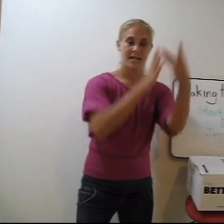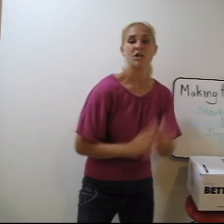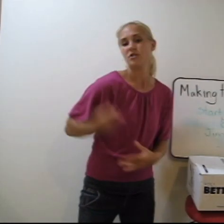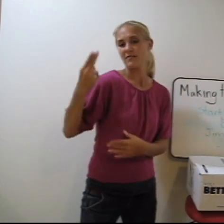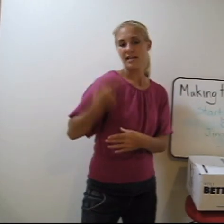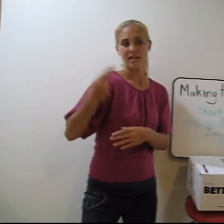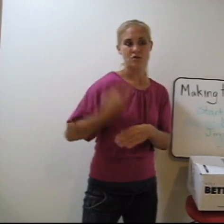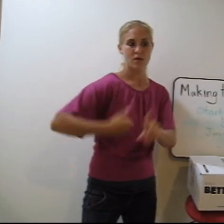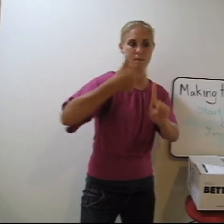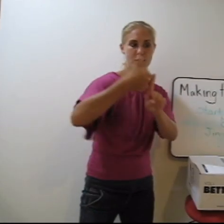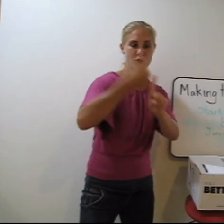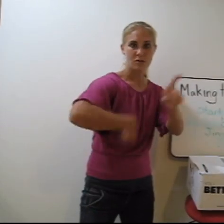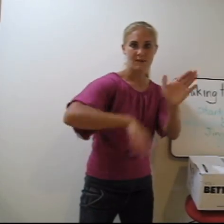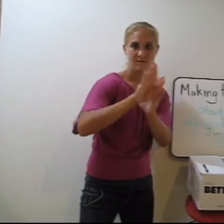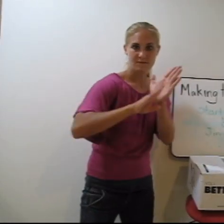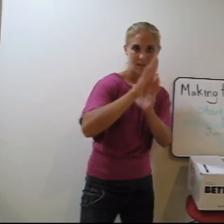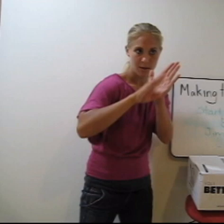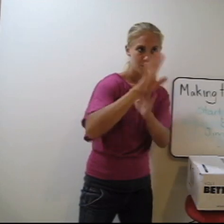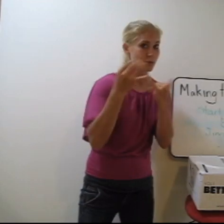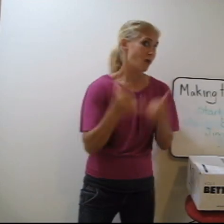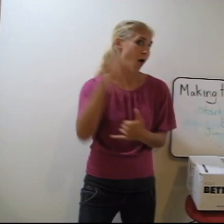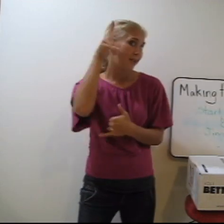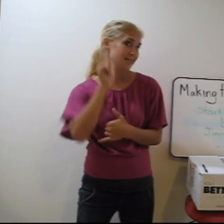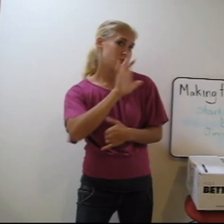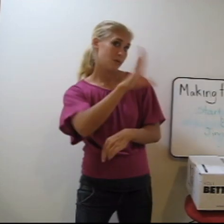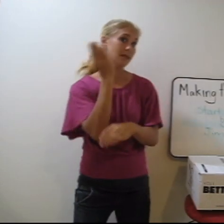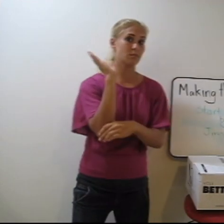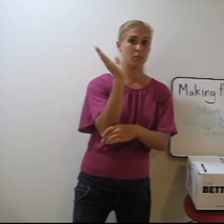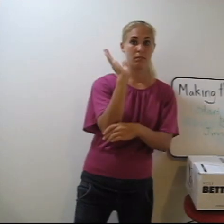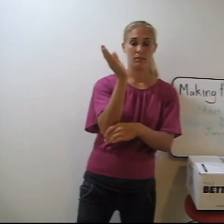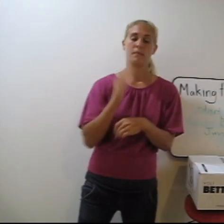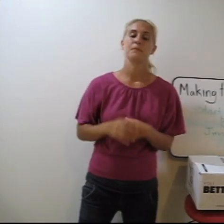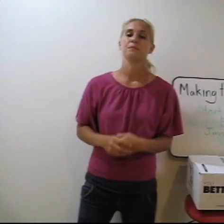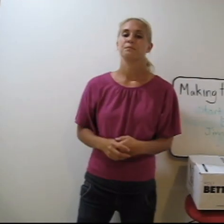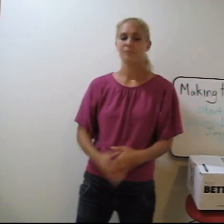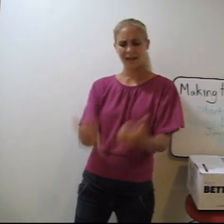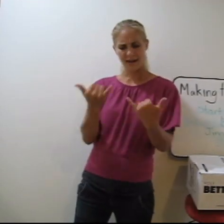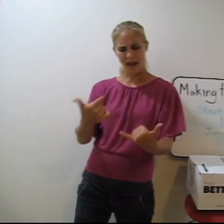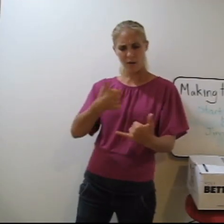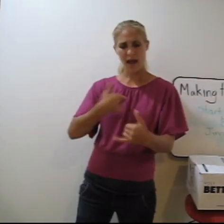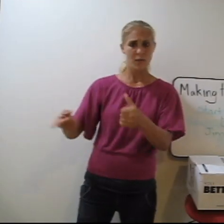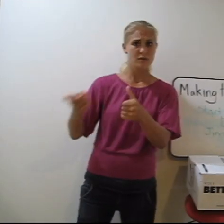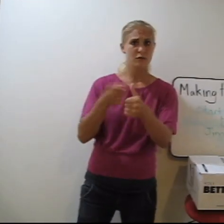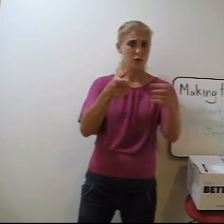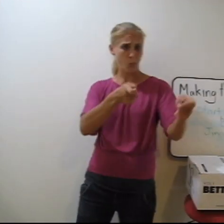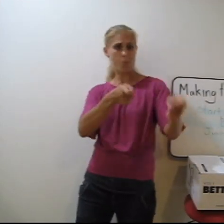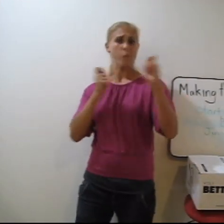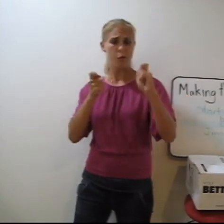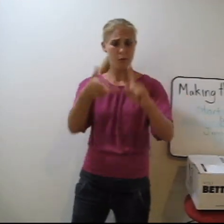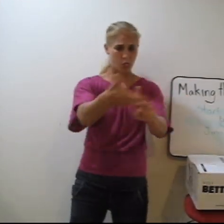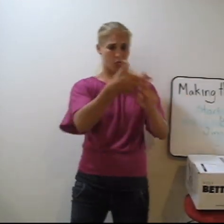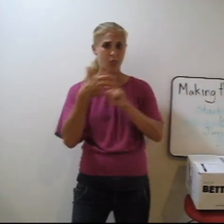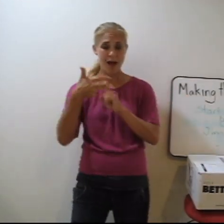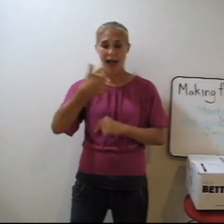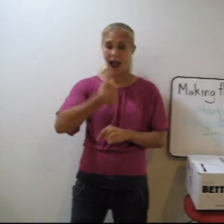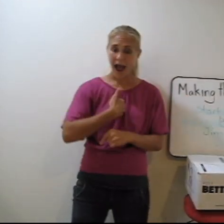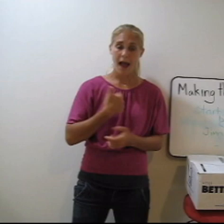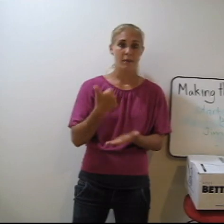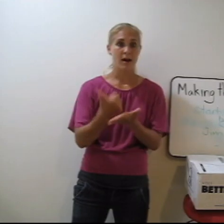personal development. Let's listen in to Jim. Now, when I first was recruited, I'm a distributor for this little product called